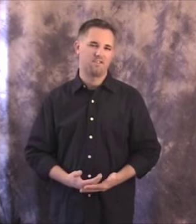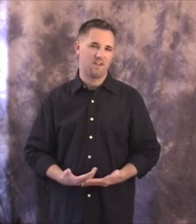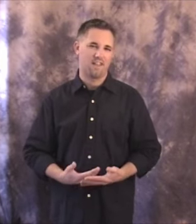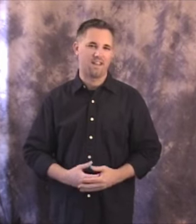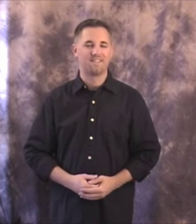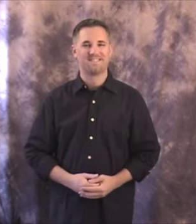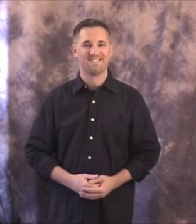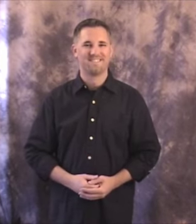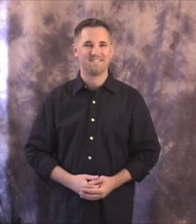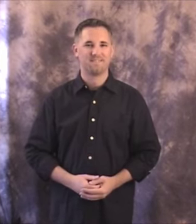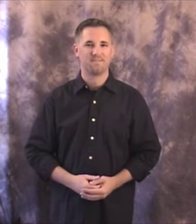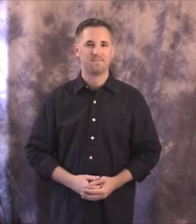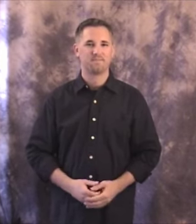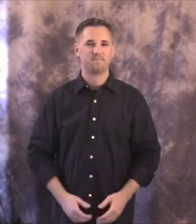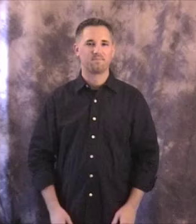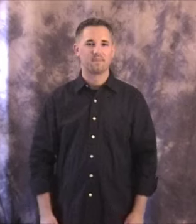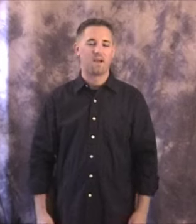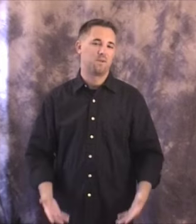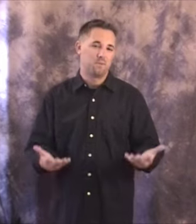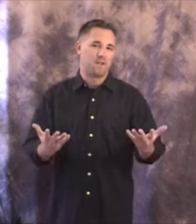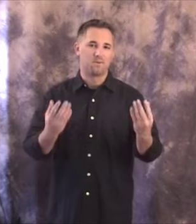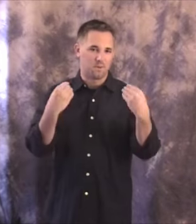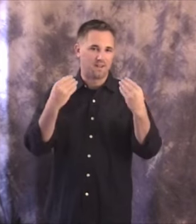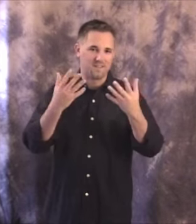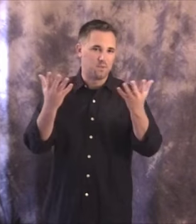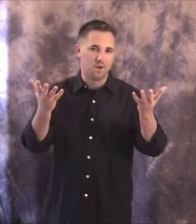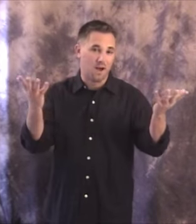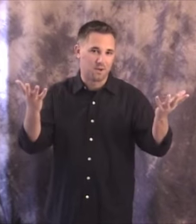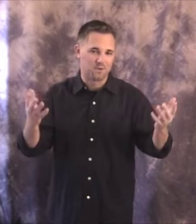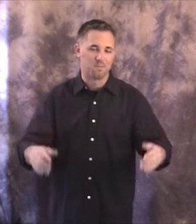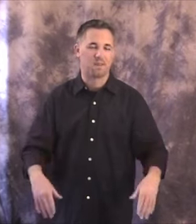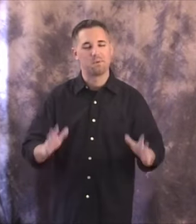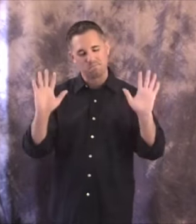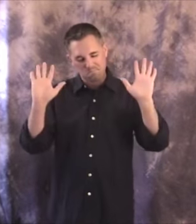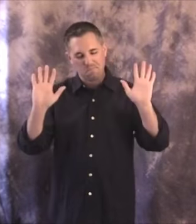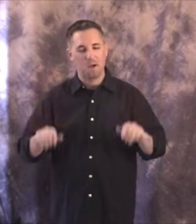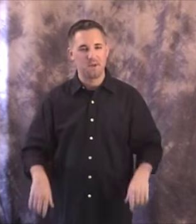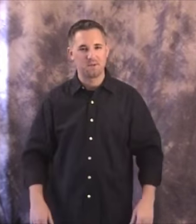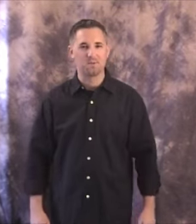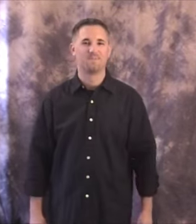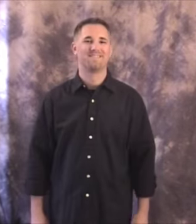try that again. I wish you were here so I could see you nodding or something, but I'll make do.